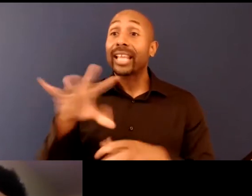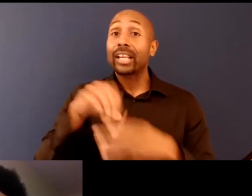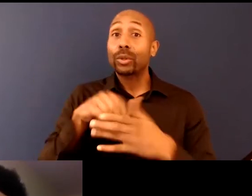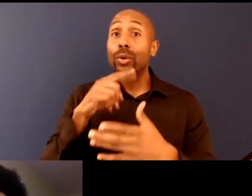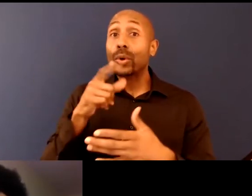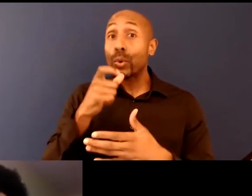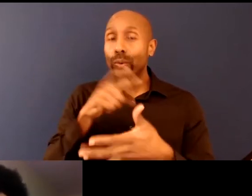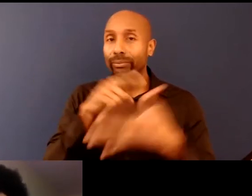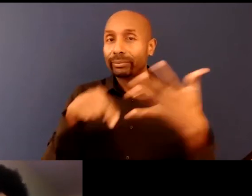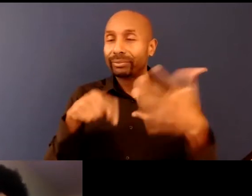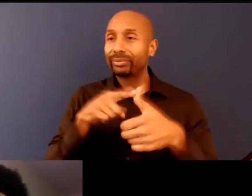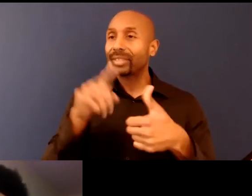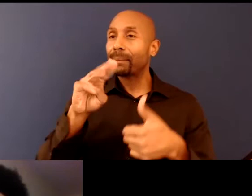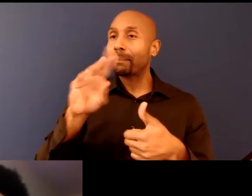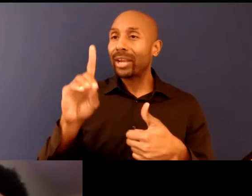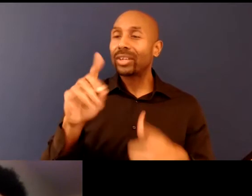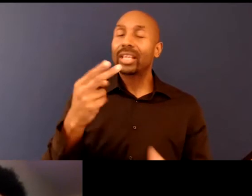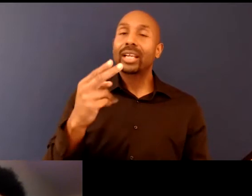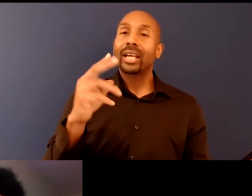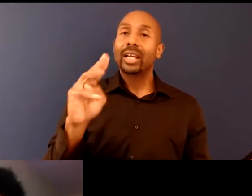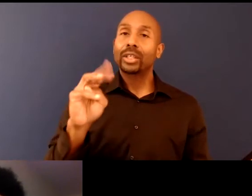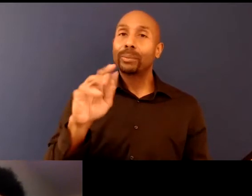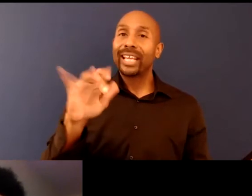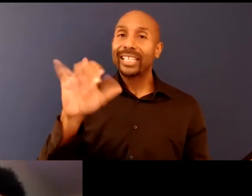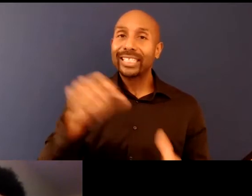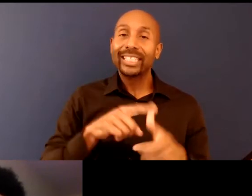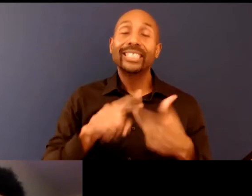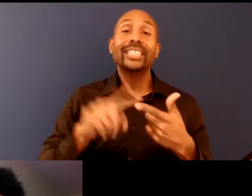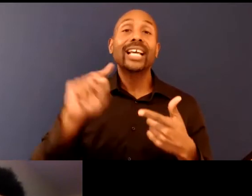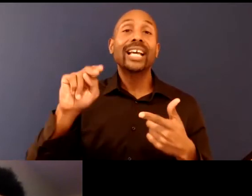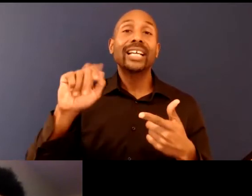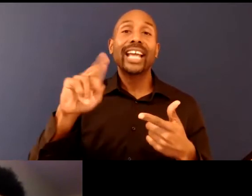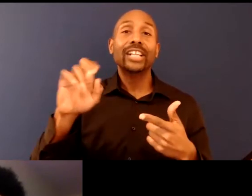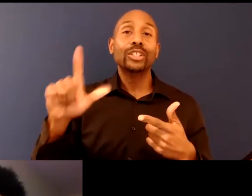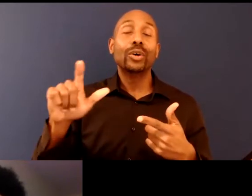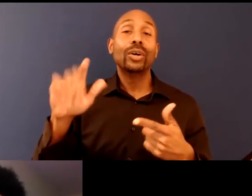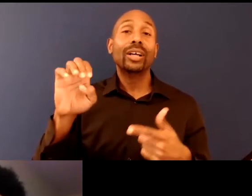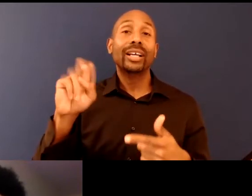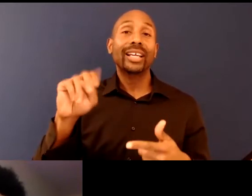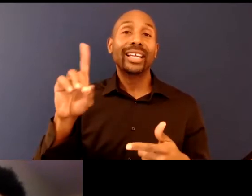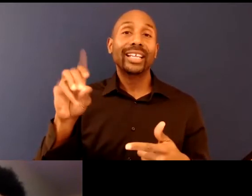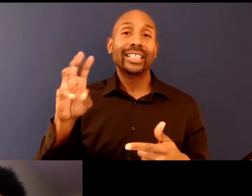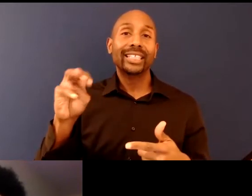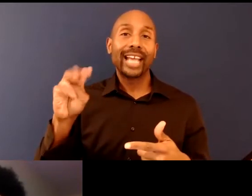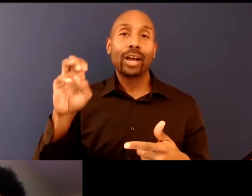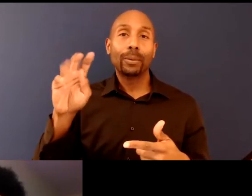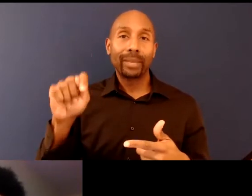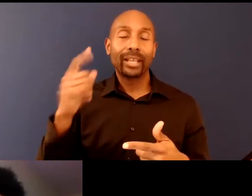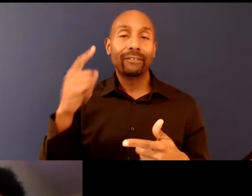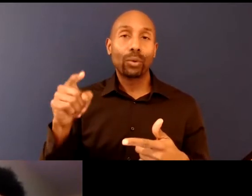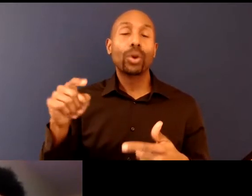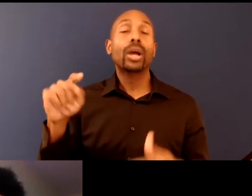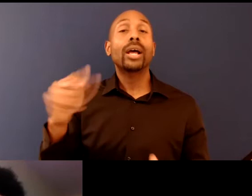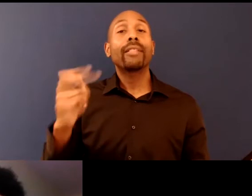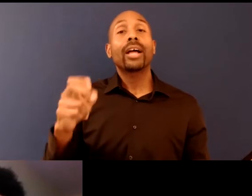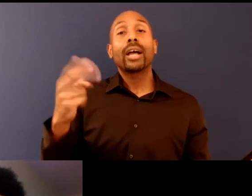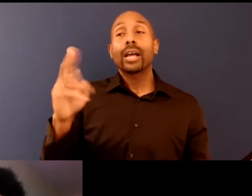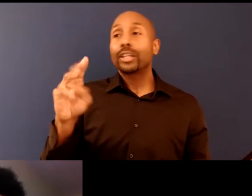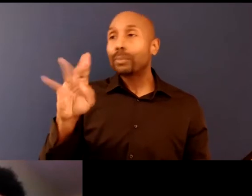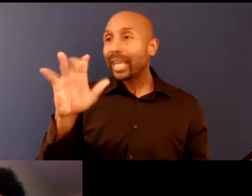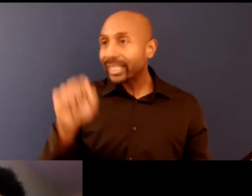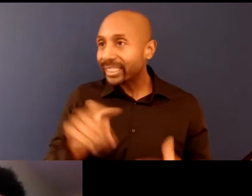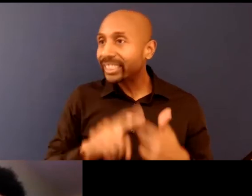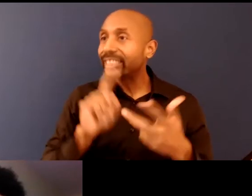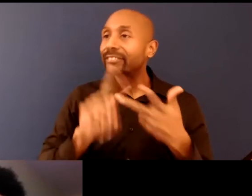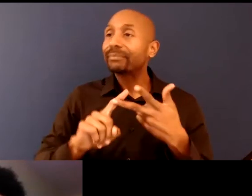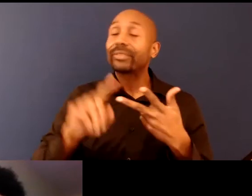for the Humanities, the Maryland Historic Trust, and the Maryland Department of Planning, and the Maryland Department of Labor, the